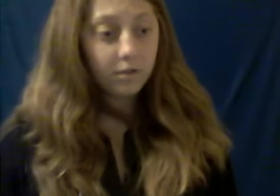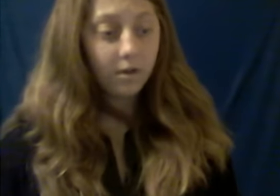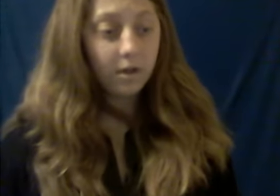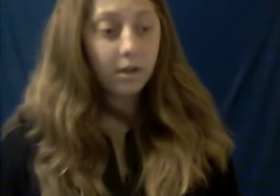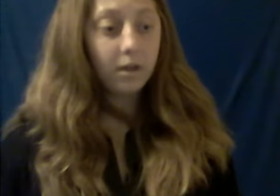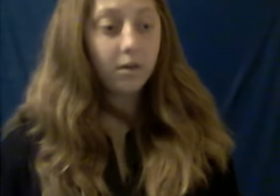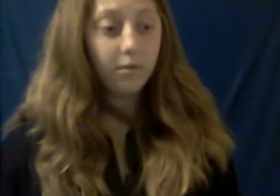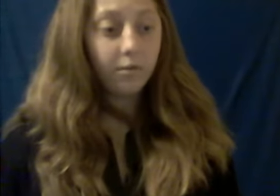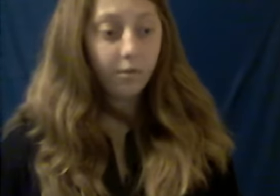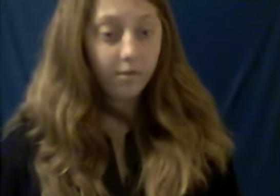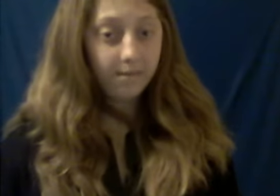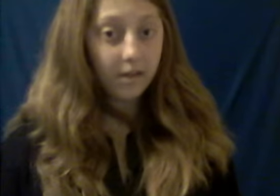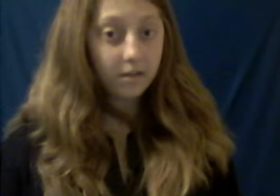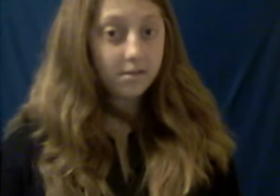Sorry, 9026.